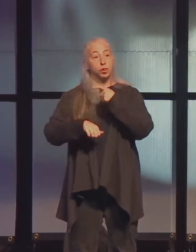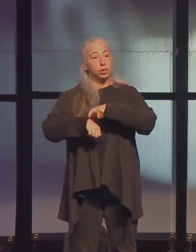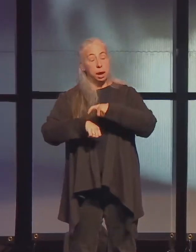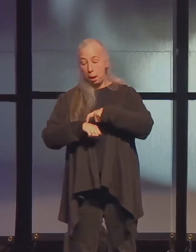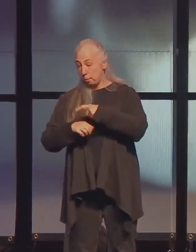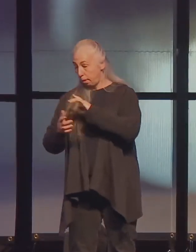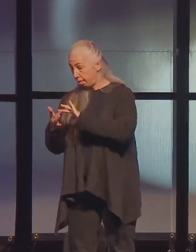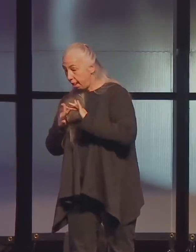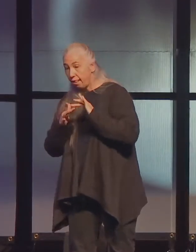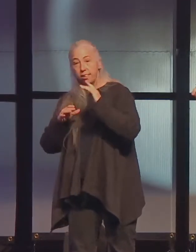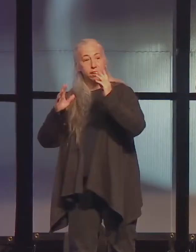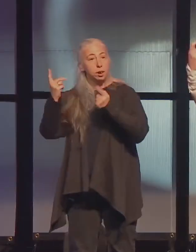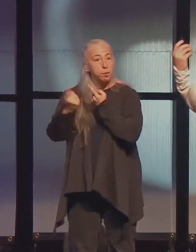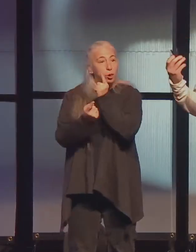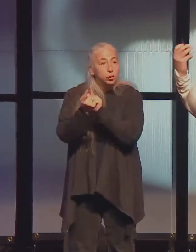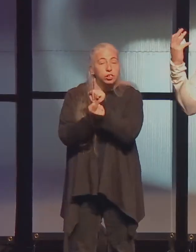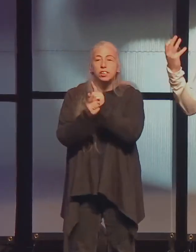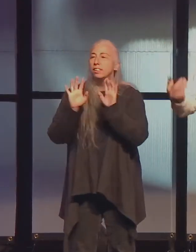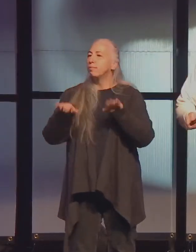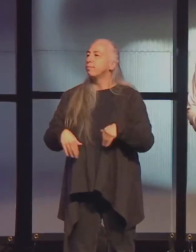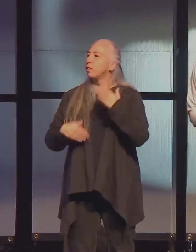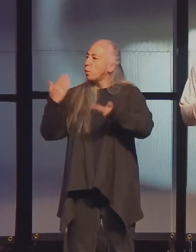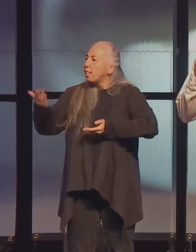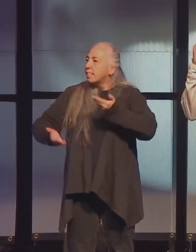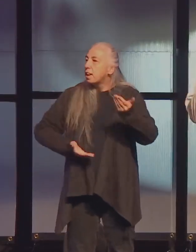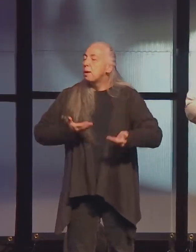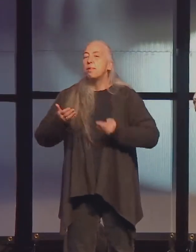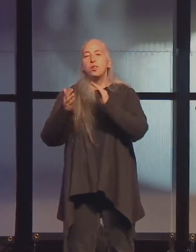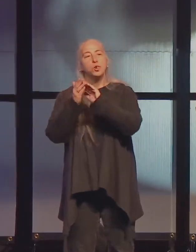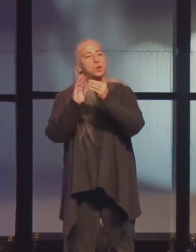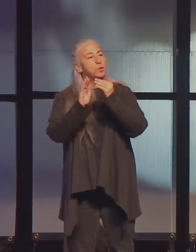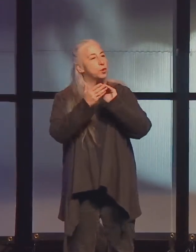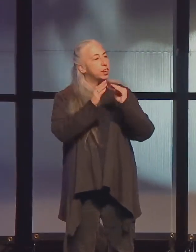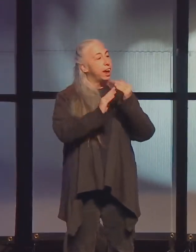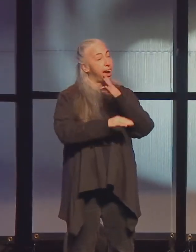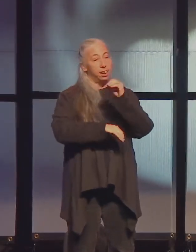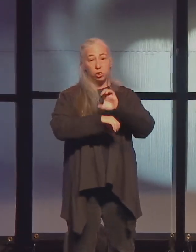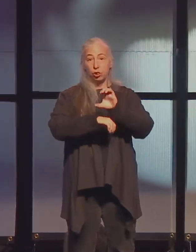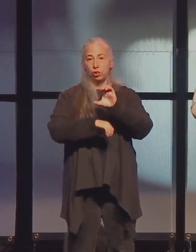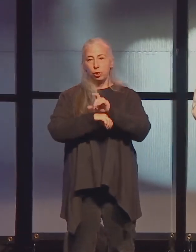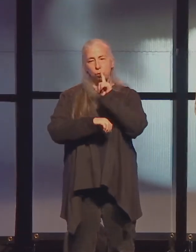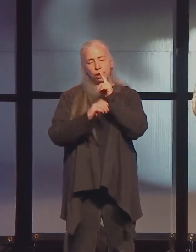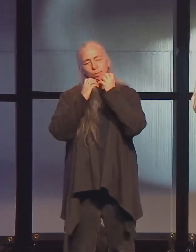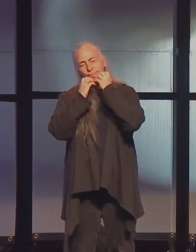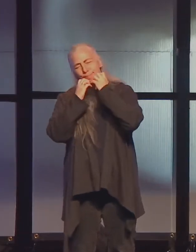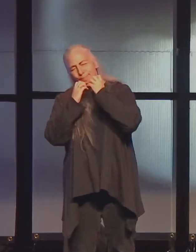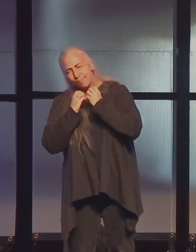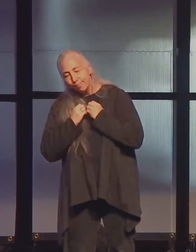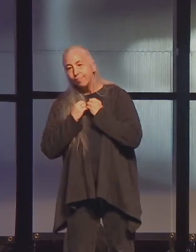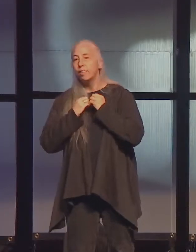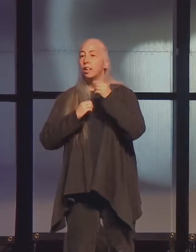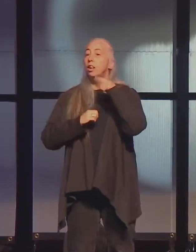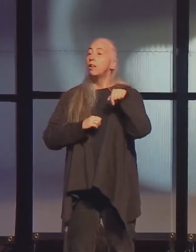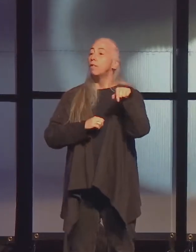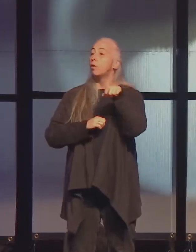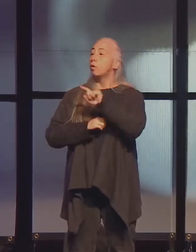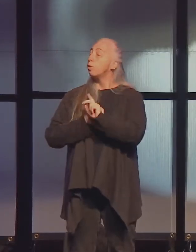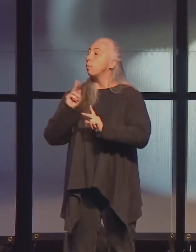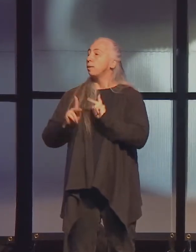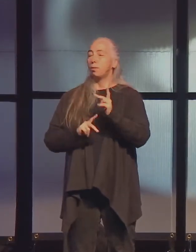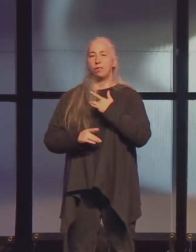in person, welcome to a space, to a church, to a community that cares deeply for those folks that feel spiritually disconnected